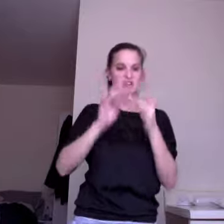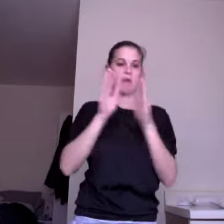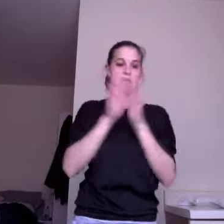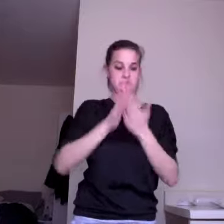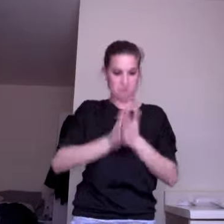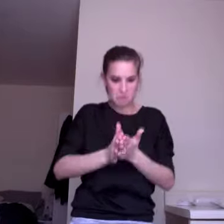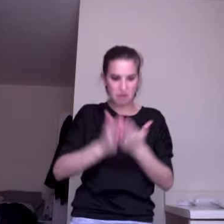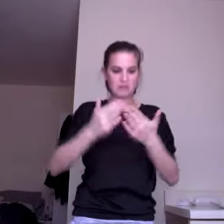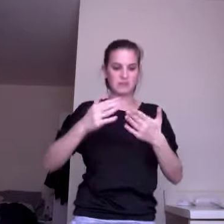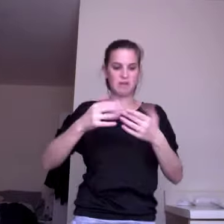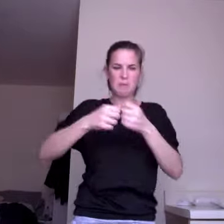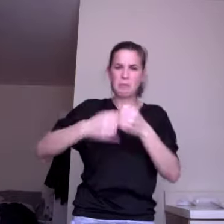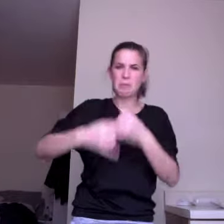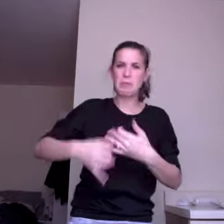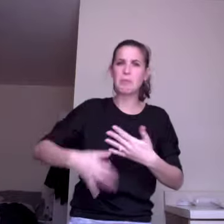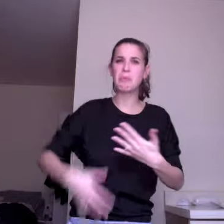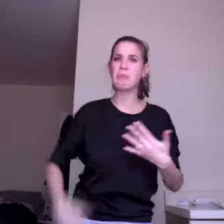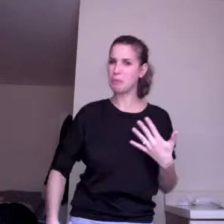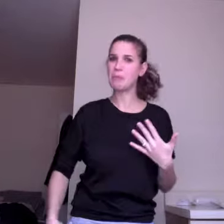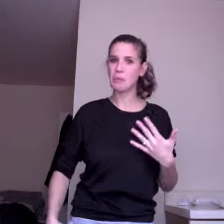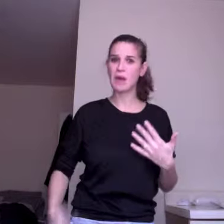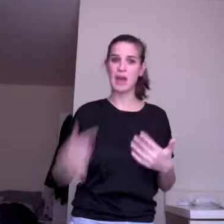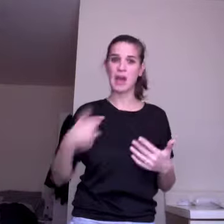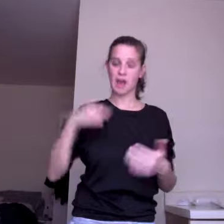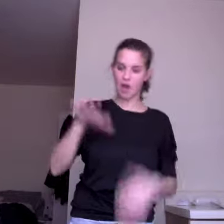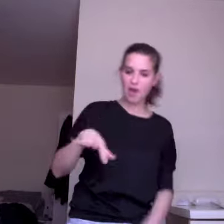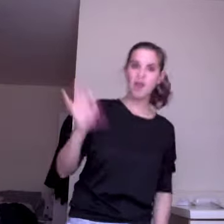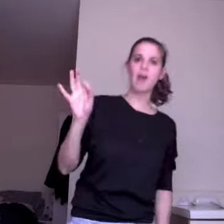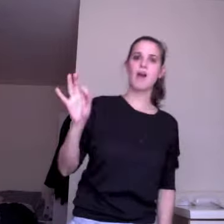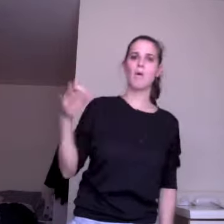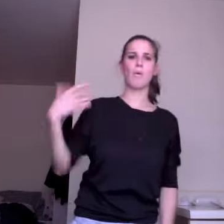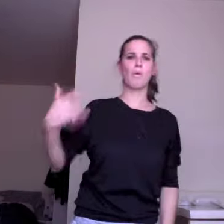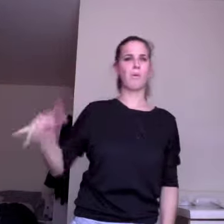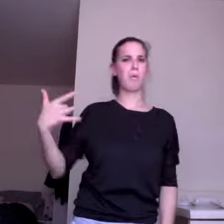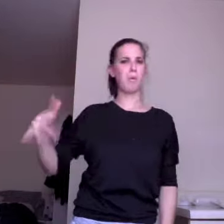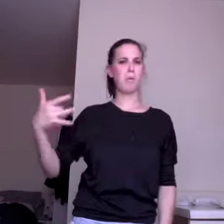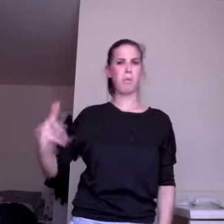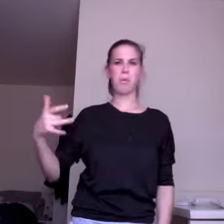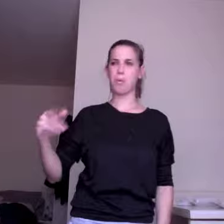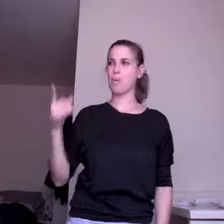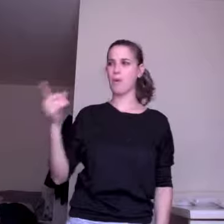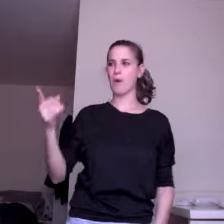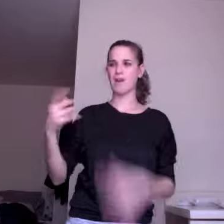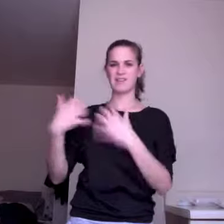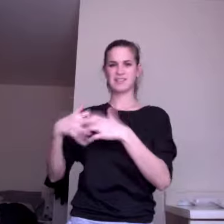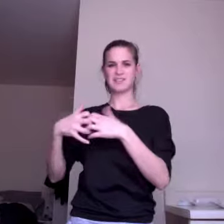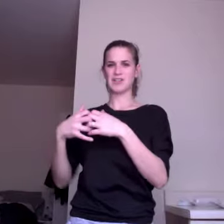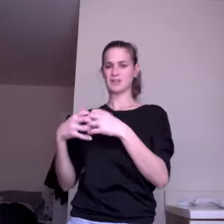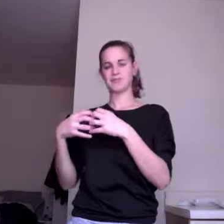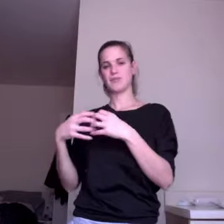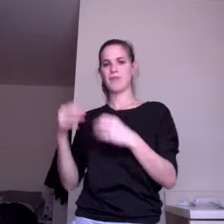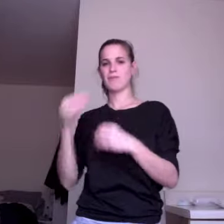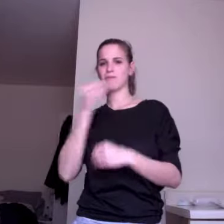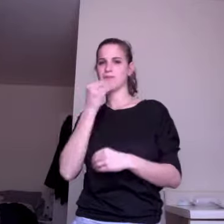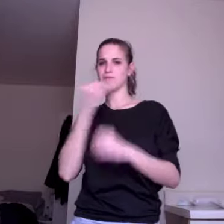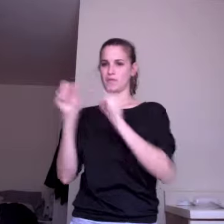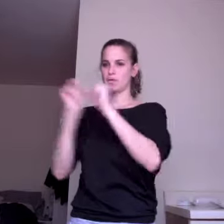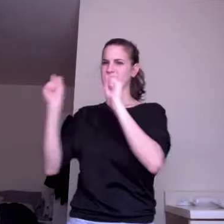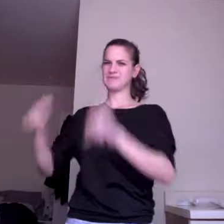in my travels with my family. I discovered the dark side of the industrialized food system. First, there's genetically engineered